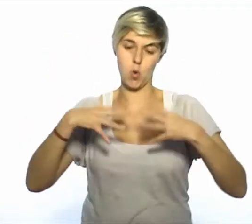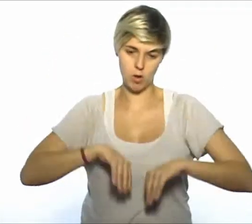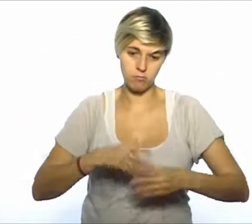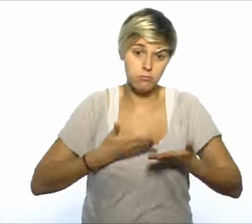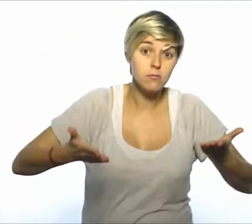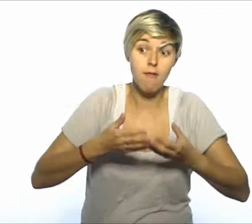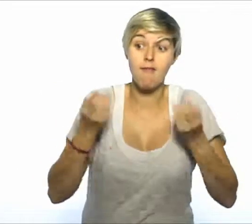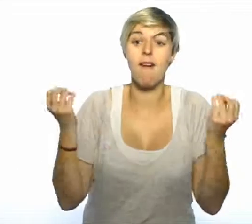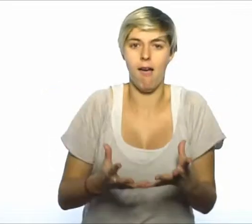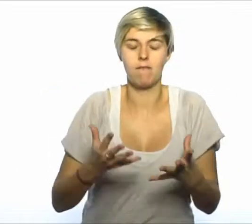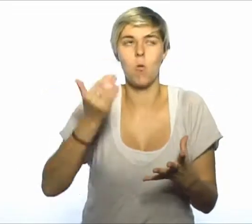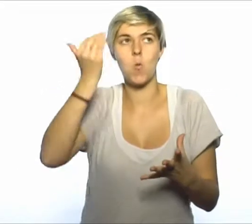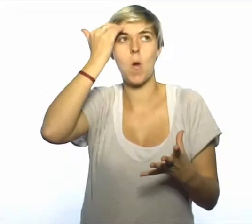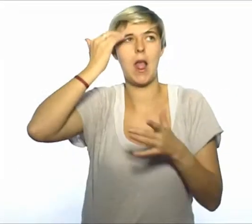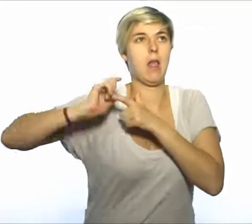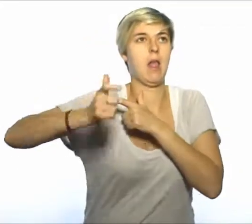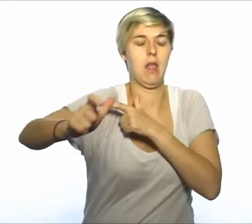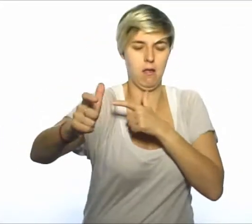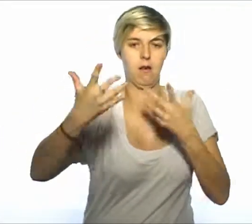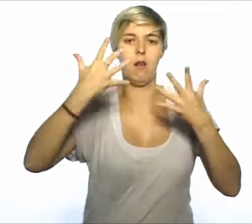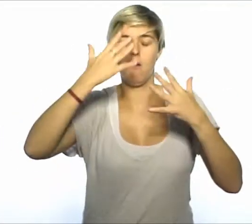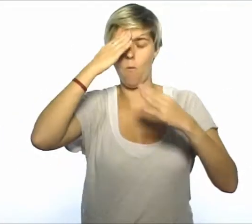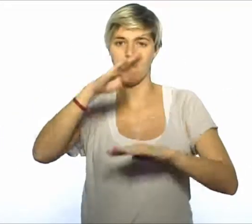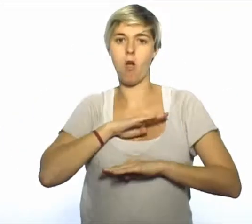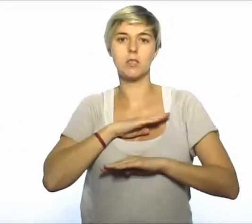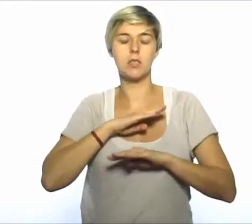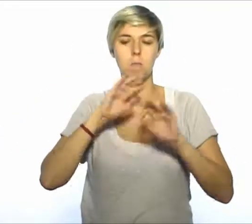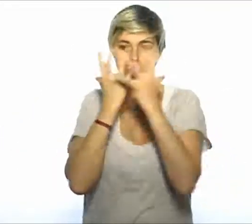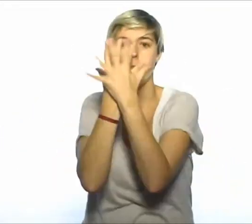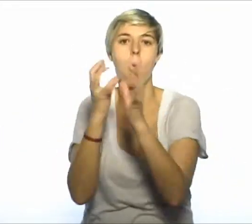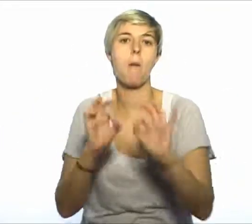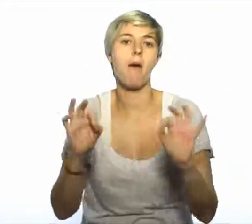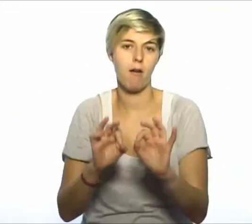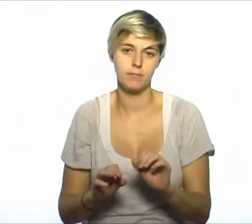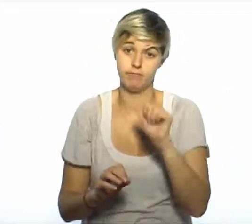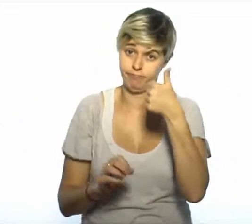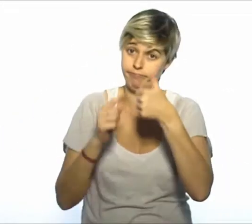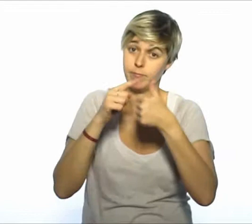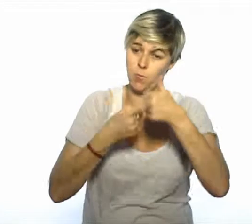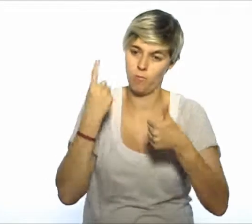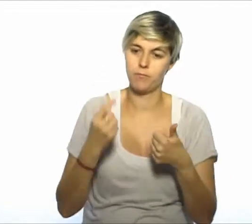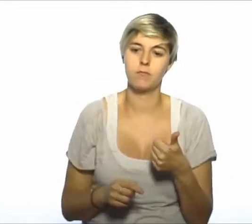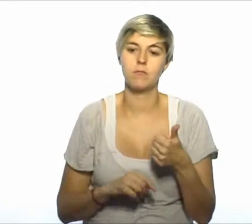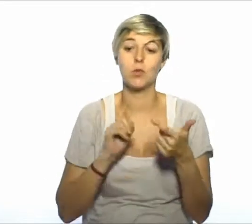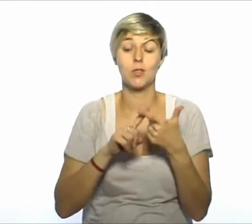common procedures beforehand, they will be able to build self-confidence and handle the real emergency calls without being